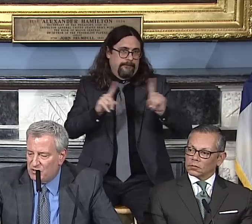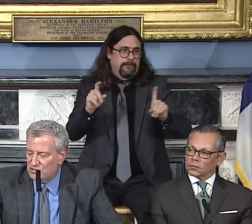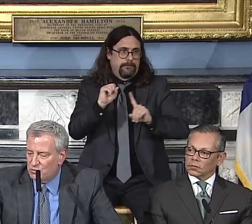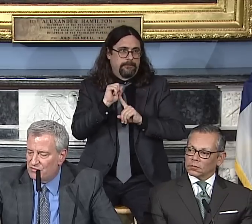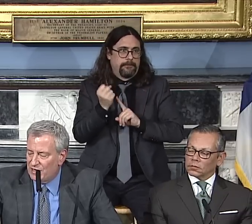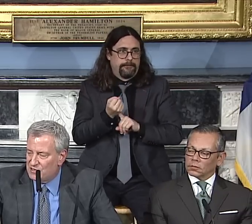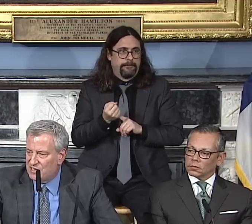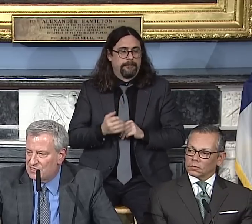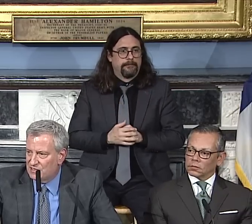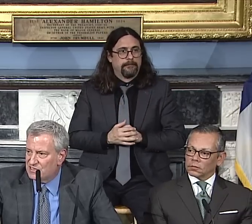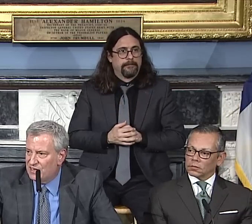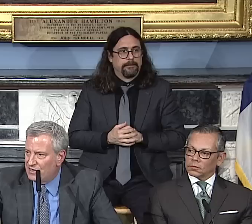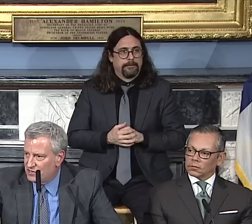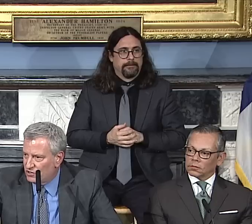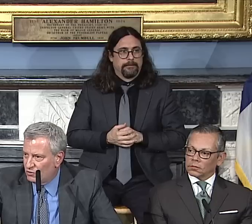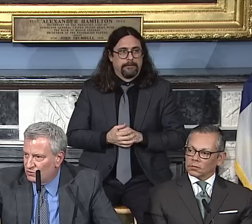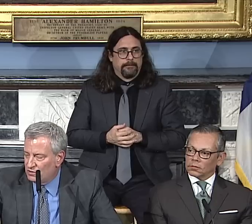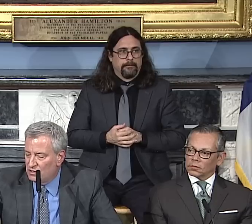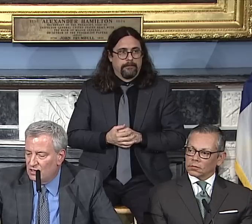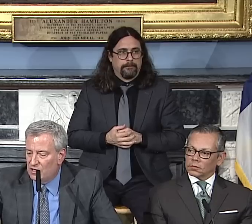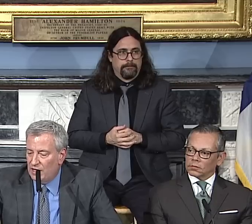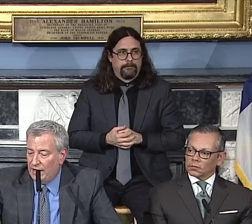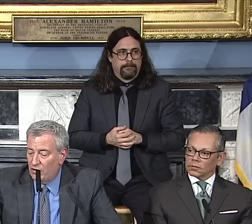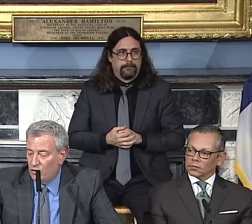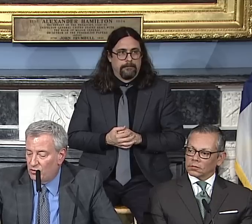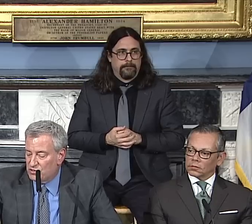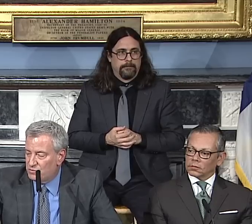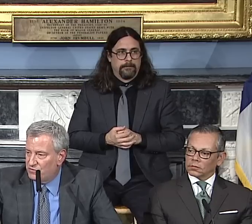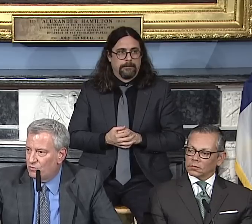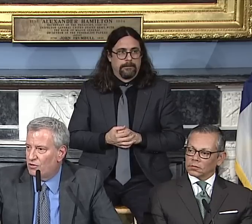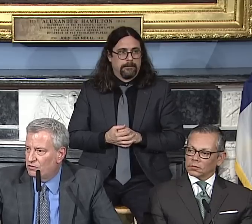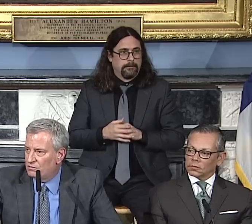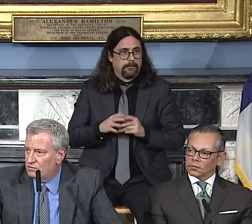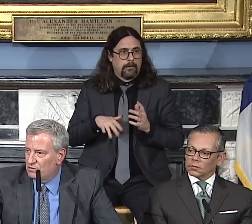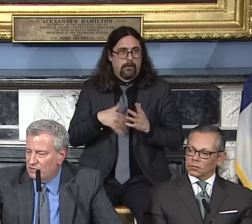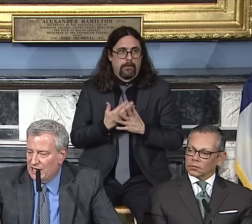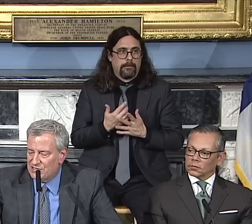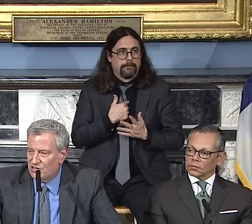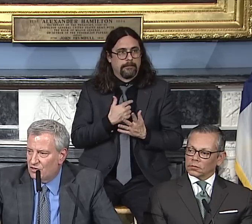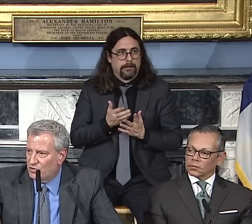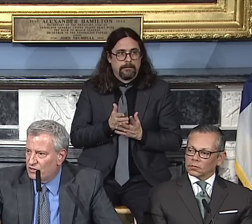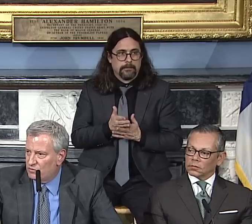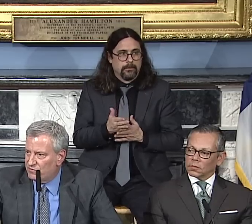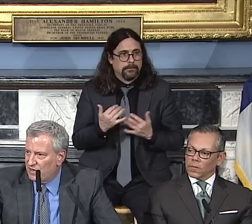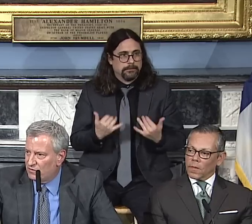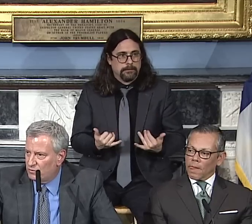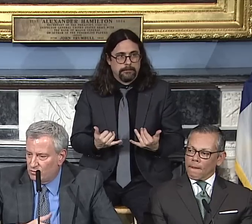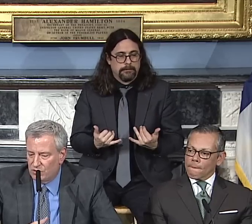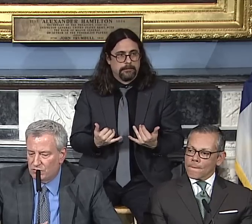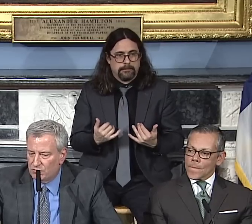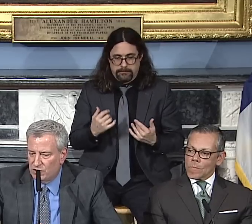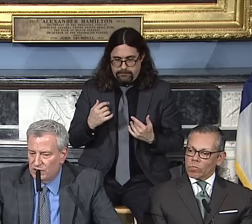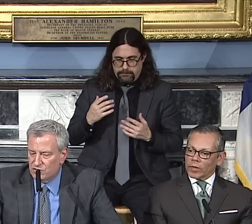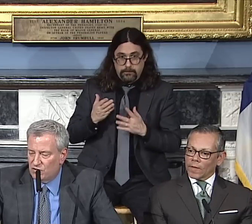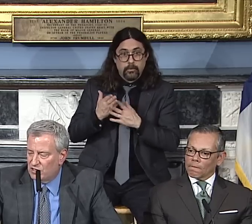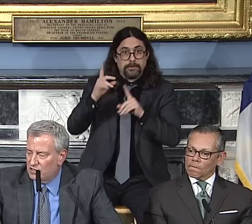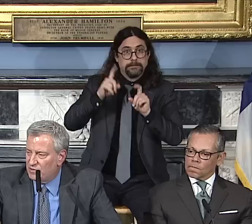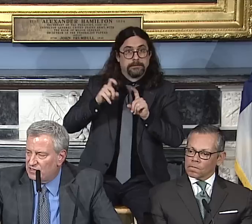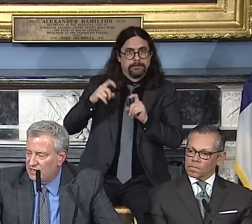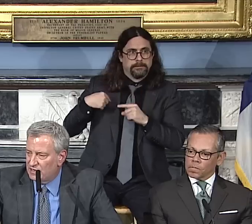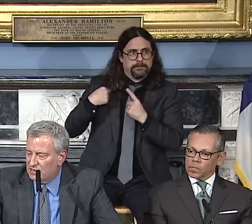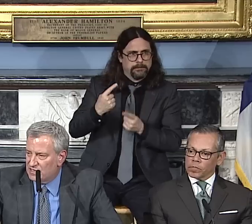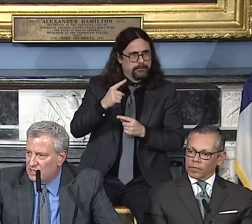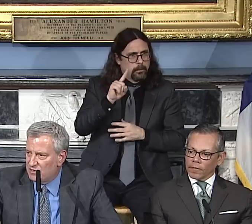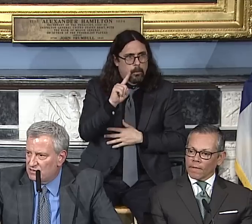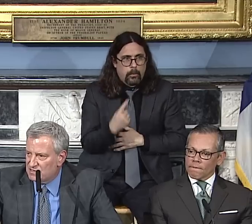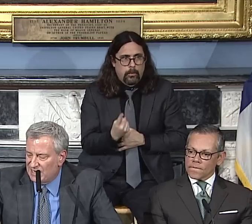entire experience we've had with testing is 10 days old, and almost before we got started with it, we found that we were really struggling to